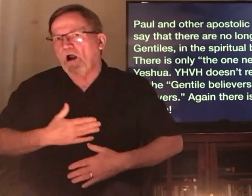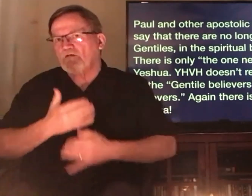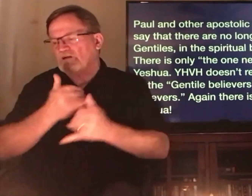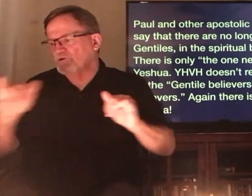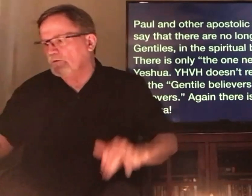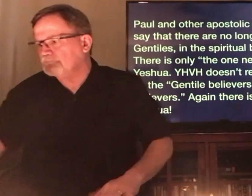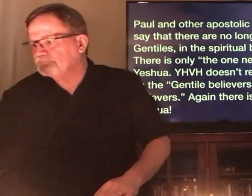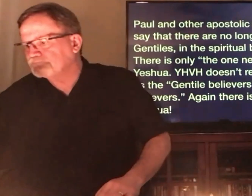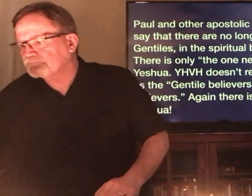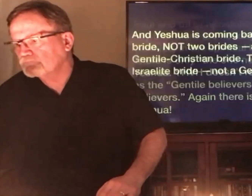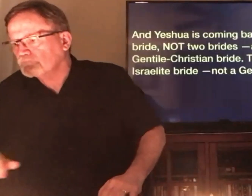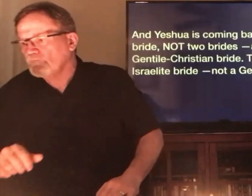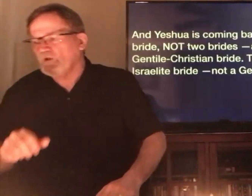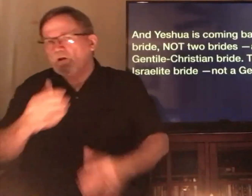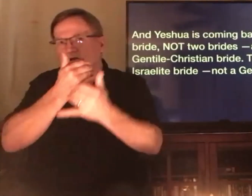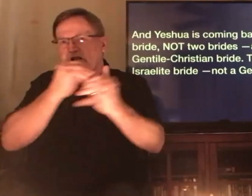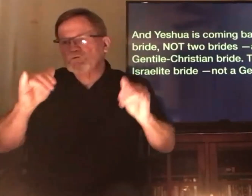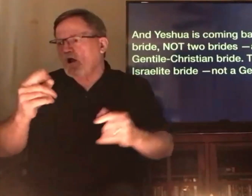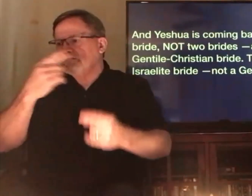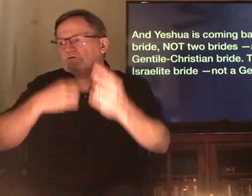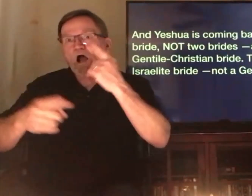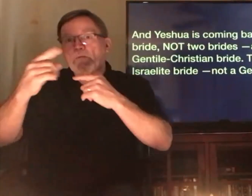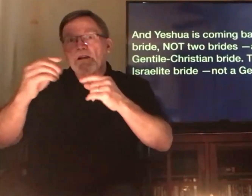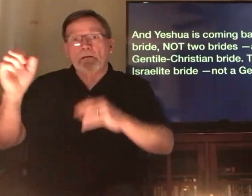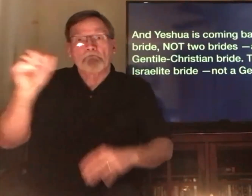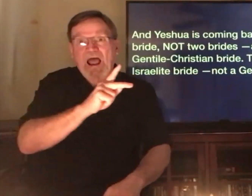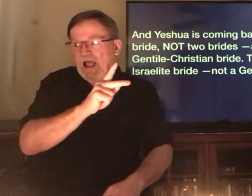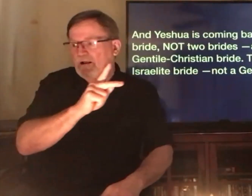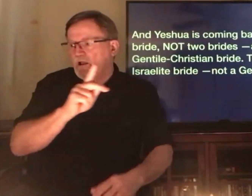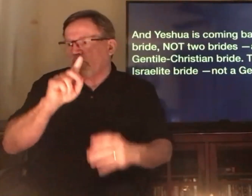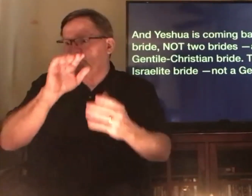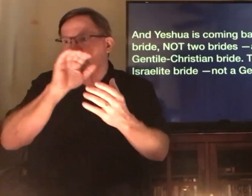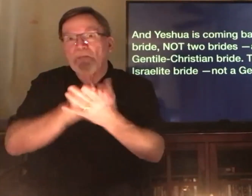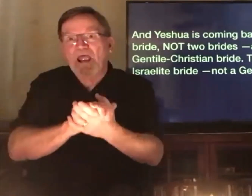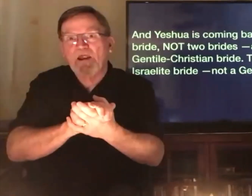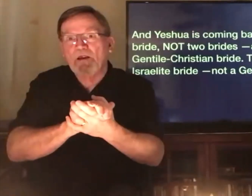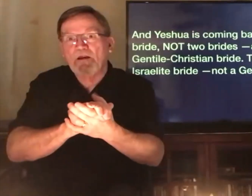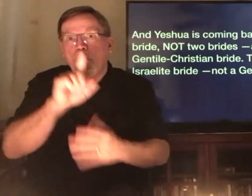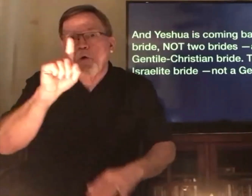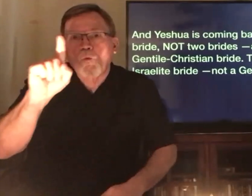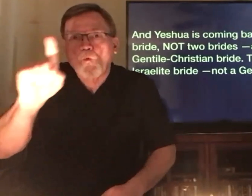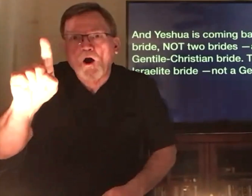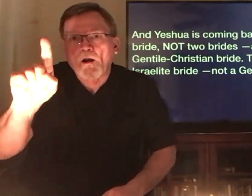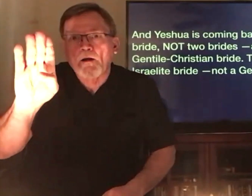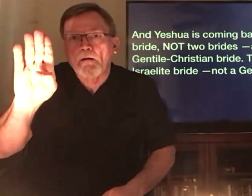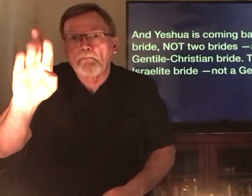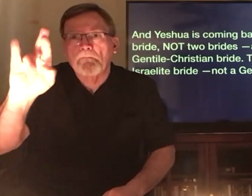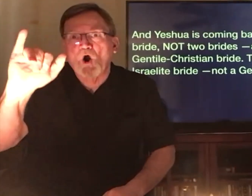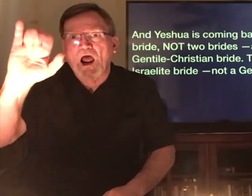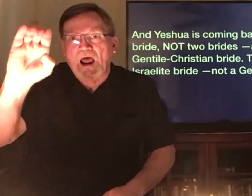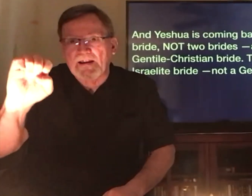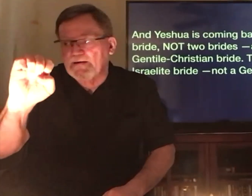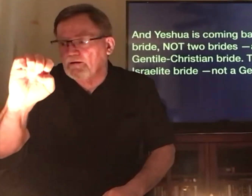or Gentile, in spirit, because we are born together, born believing Yeshua, Lord and Savior, one